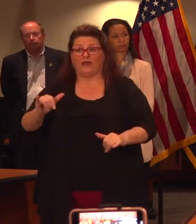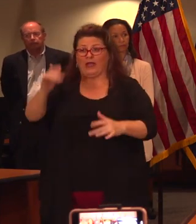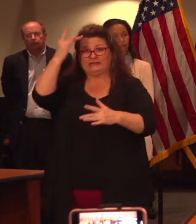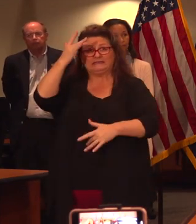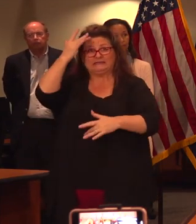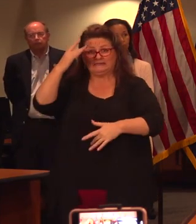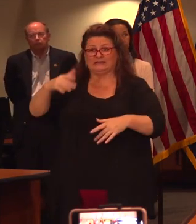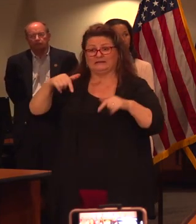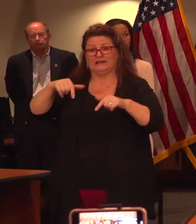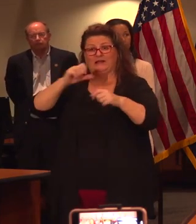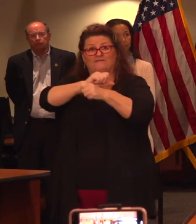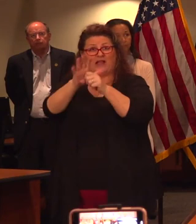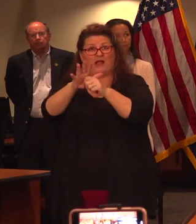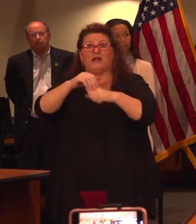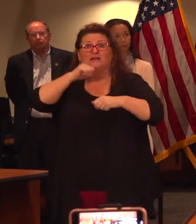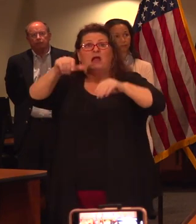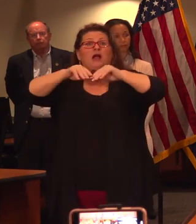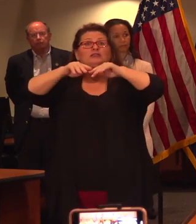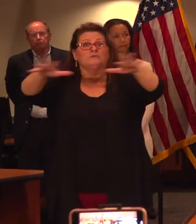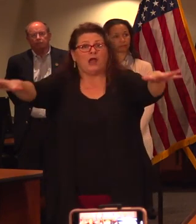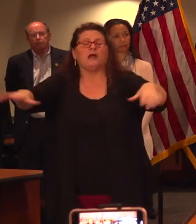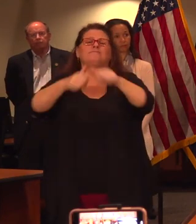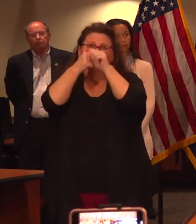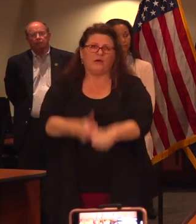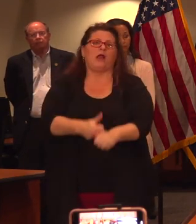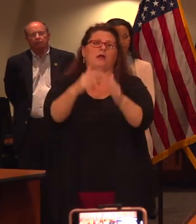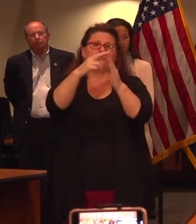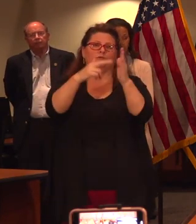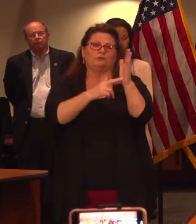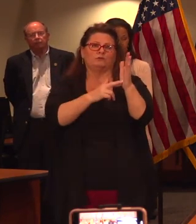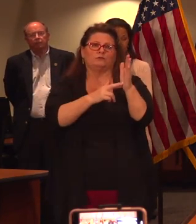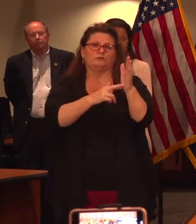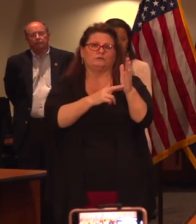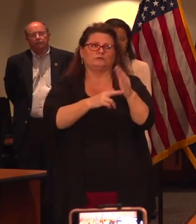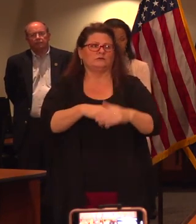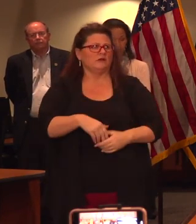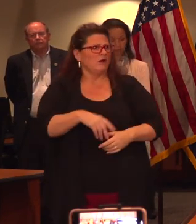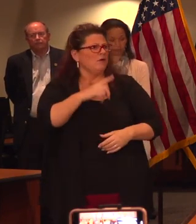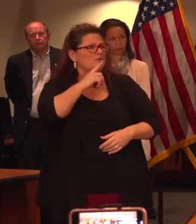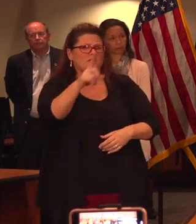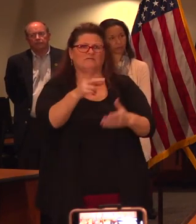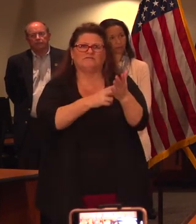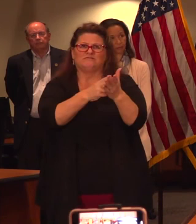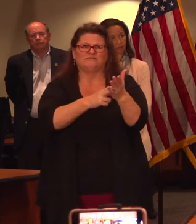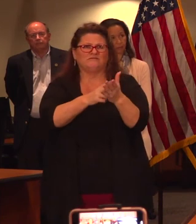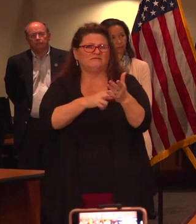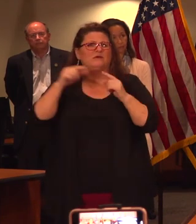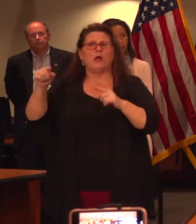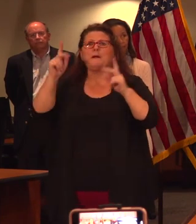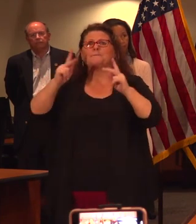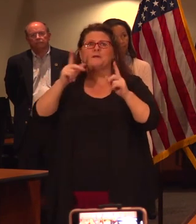must follow those rules. And everyone we saw under very trying circumstances, I mean, the most trying